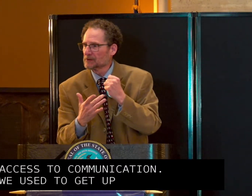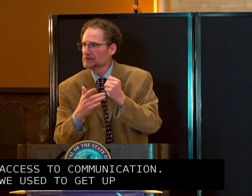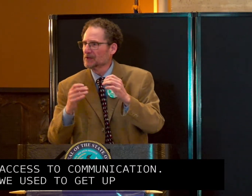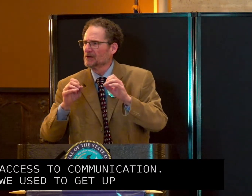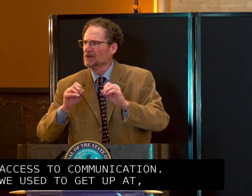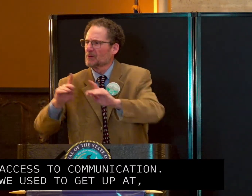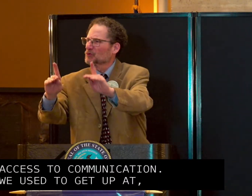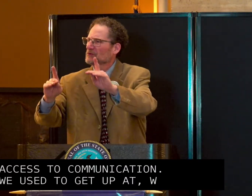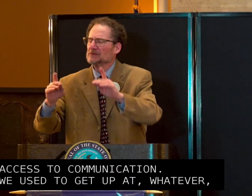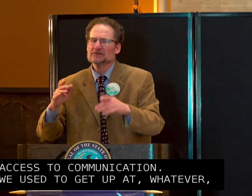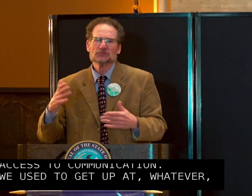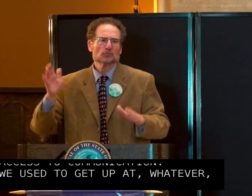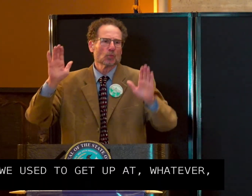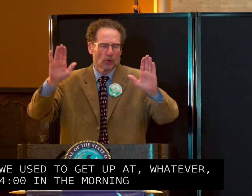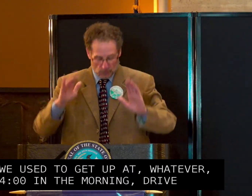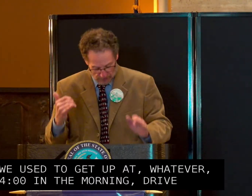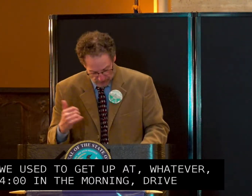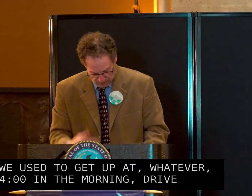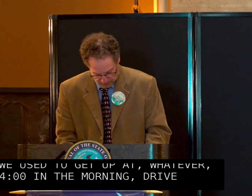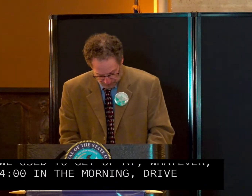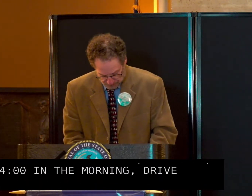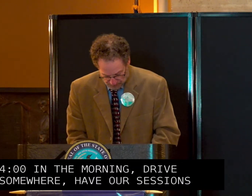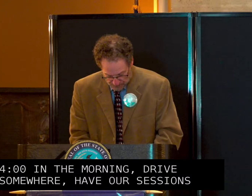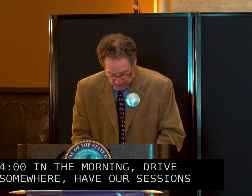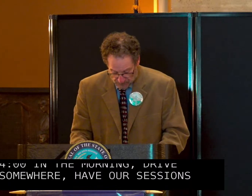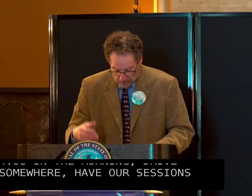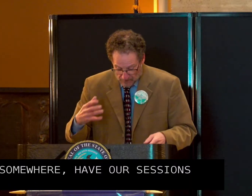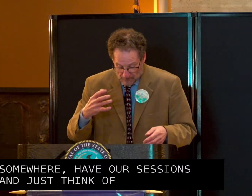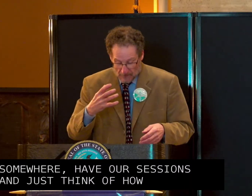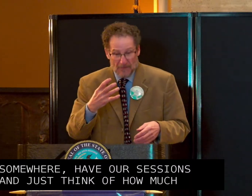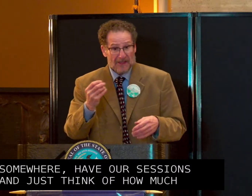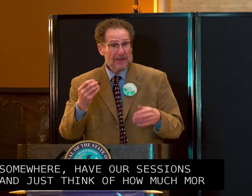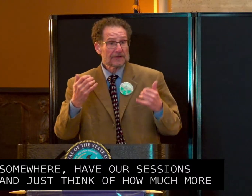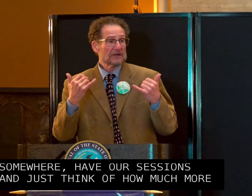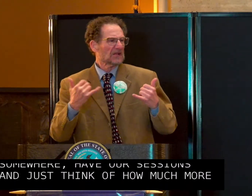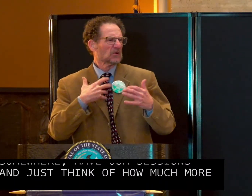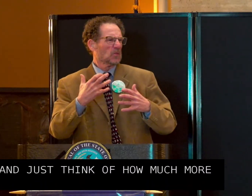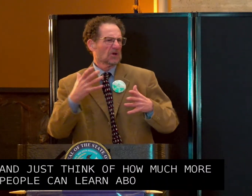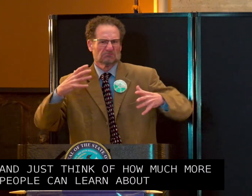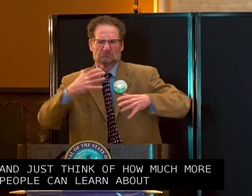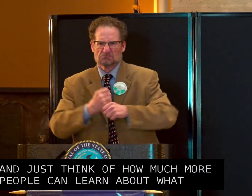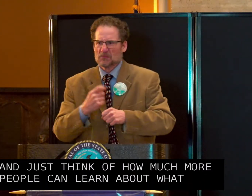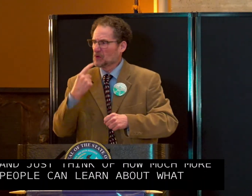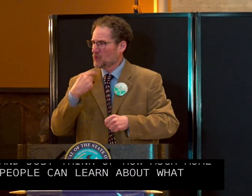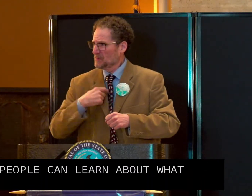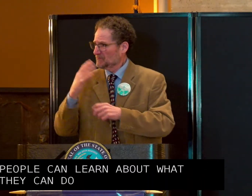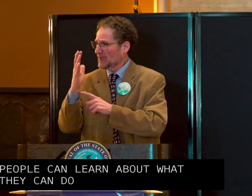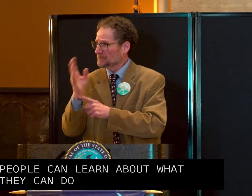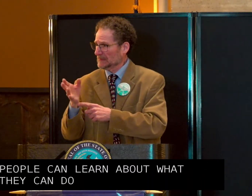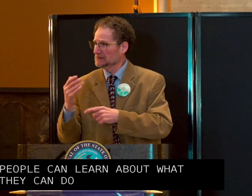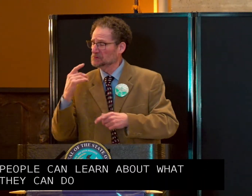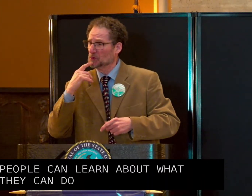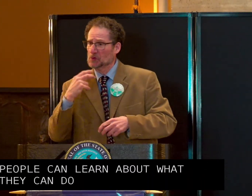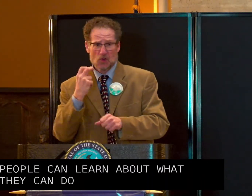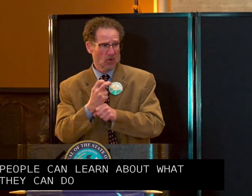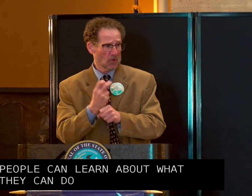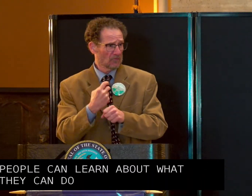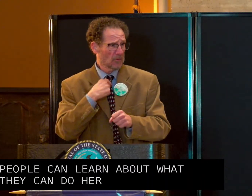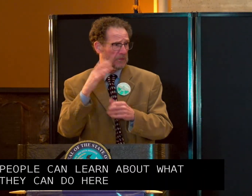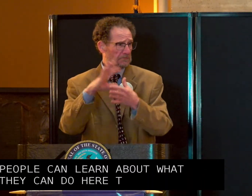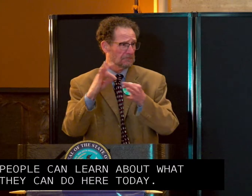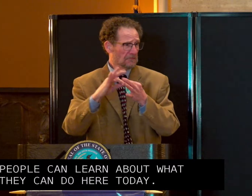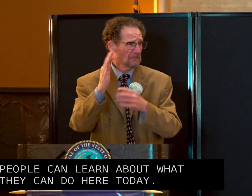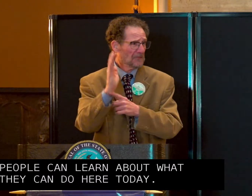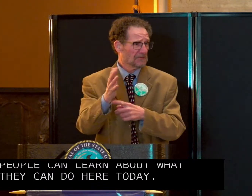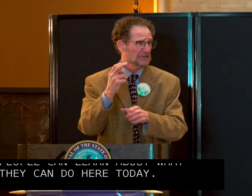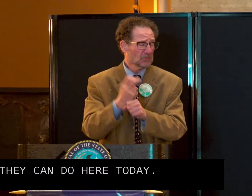have our sessions, and just think of how much more people can learn about what they can do here today. They told me 5 minutes,